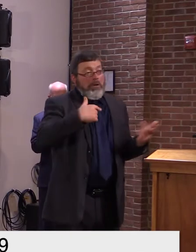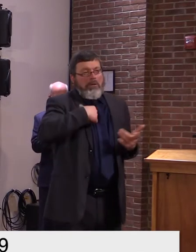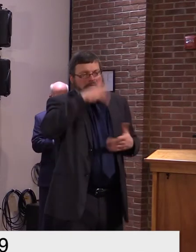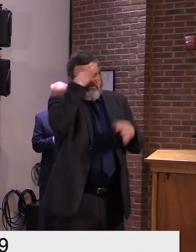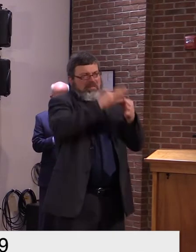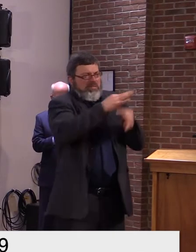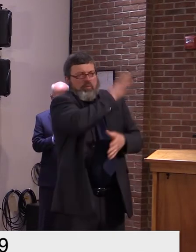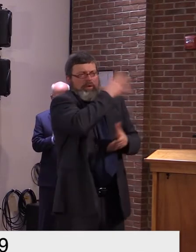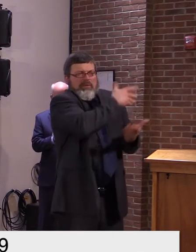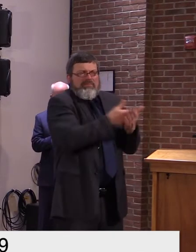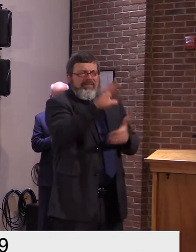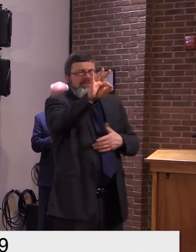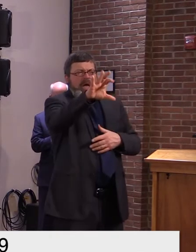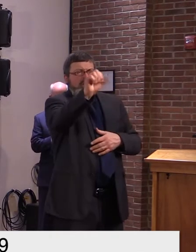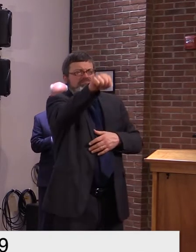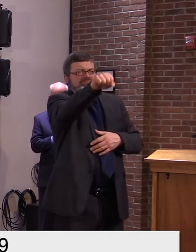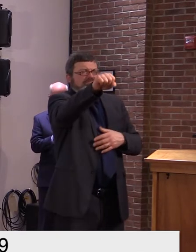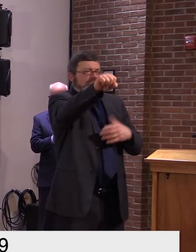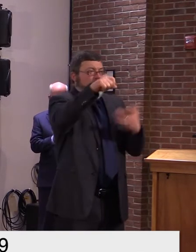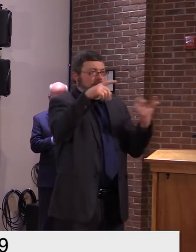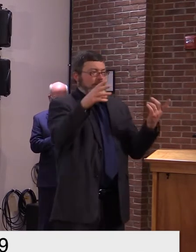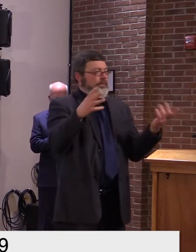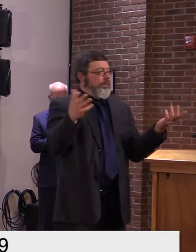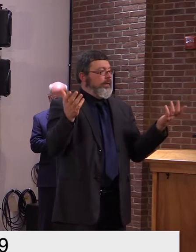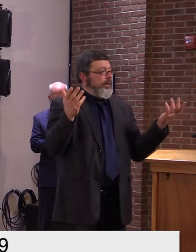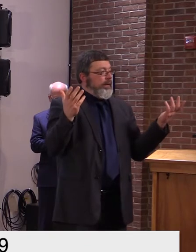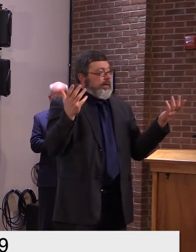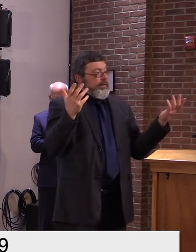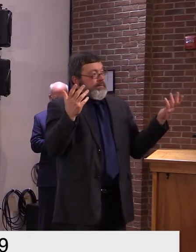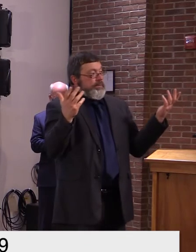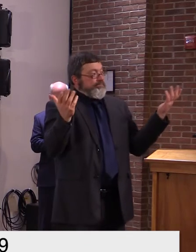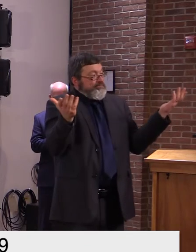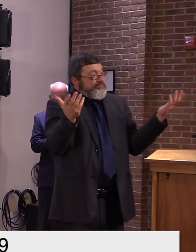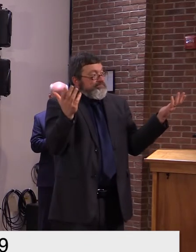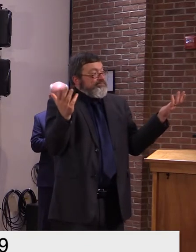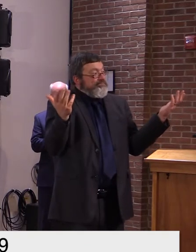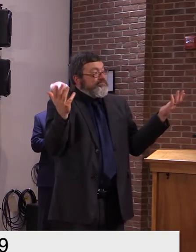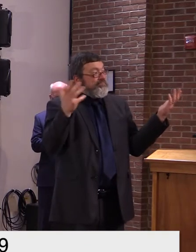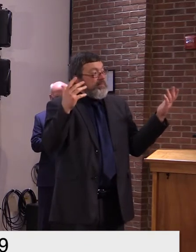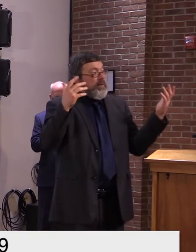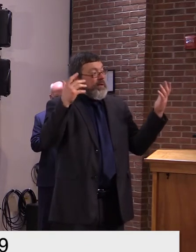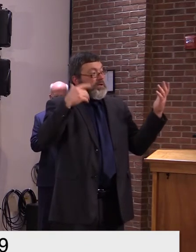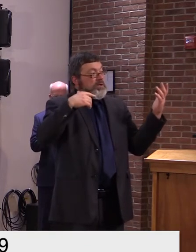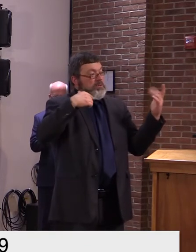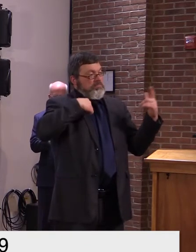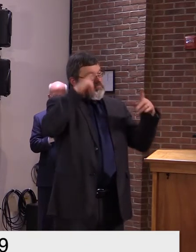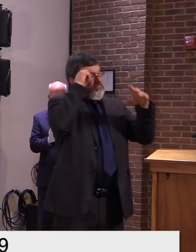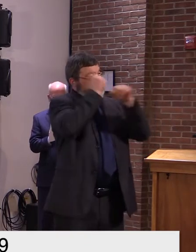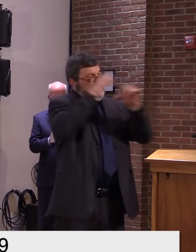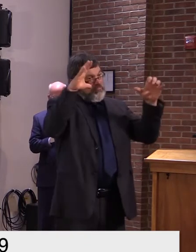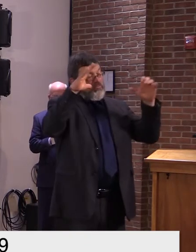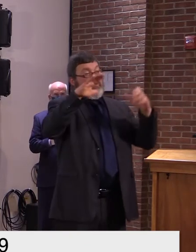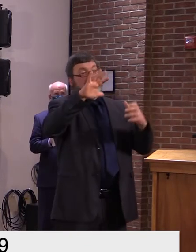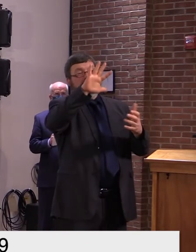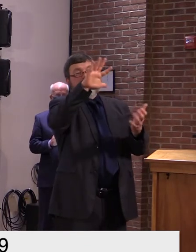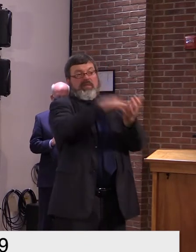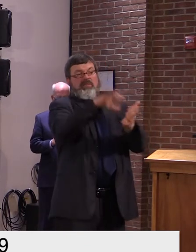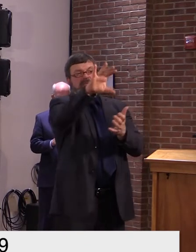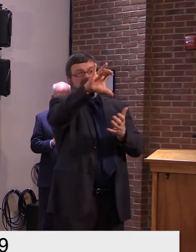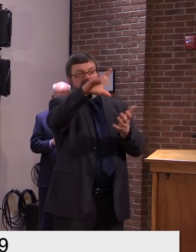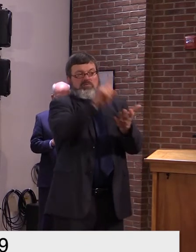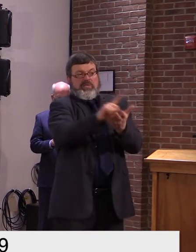doses each week that we're supposed to get. It just may not come when we expect it.